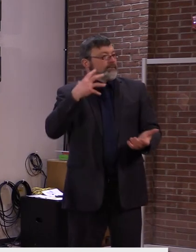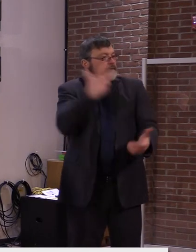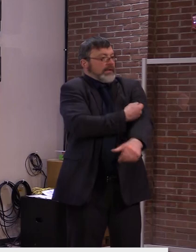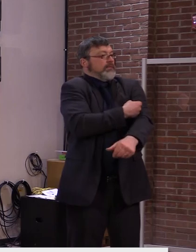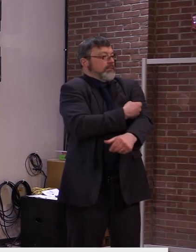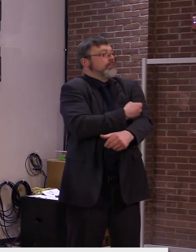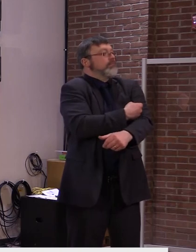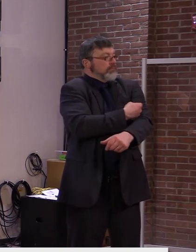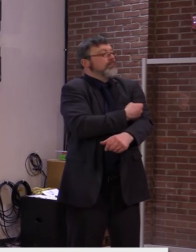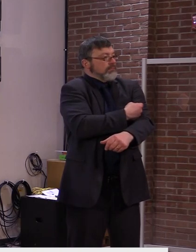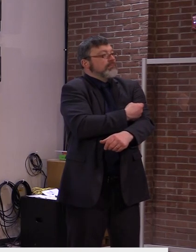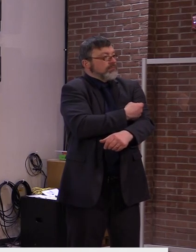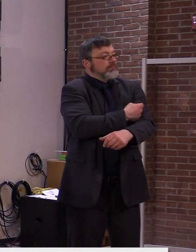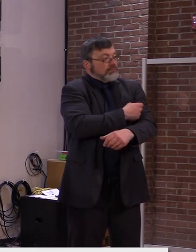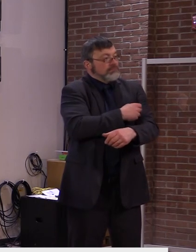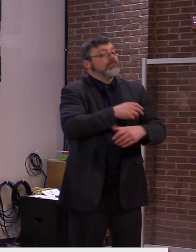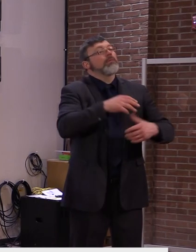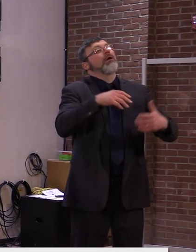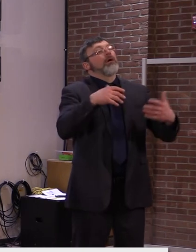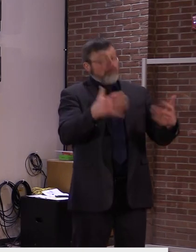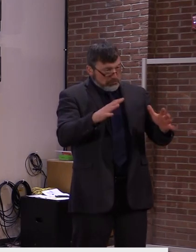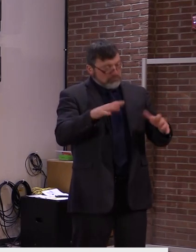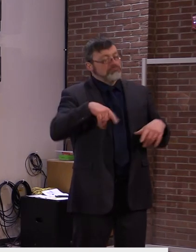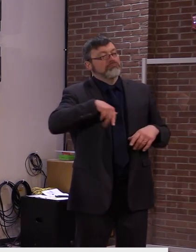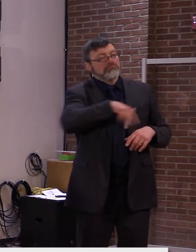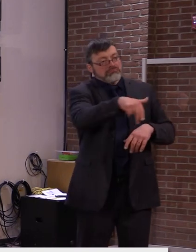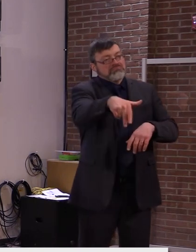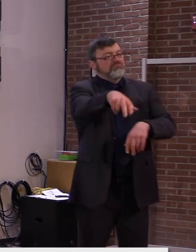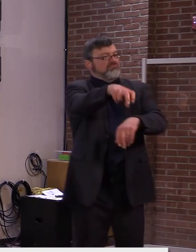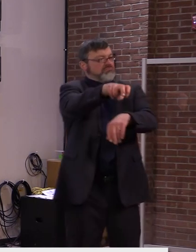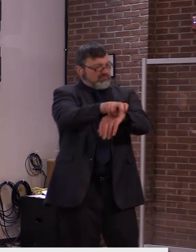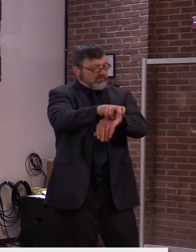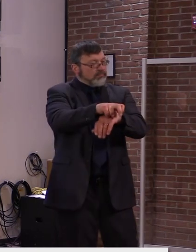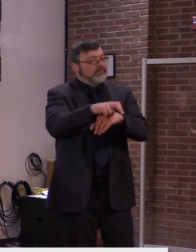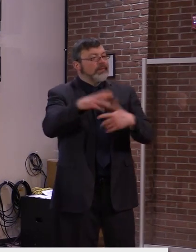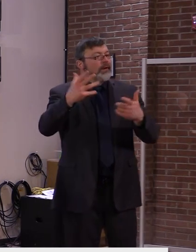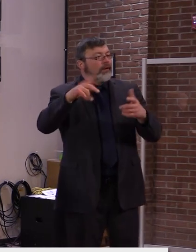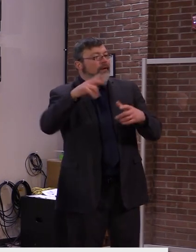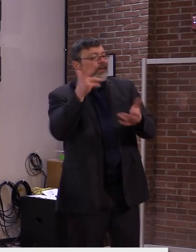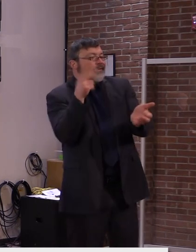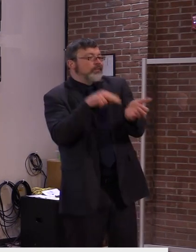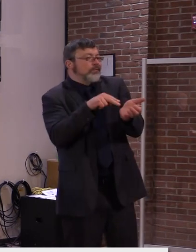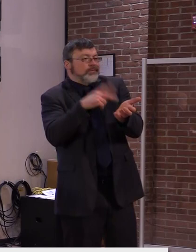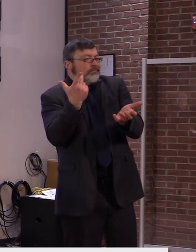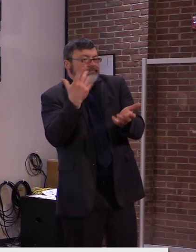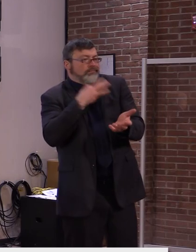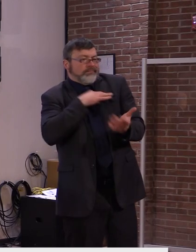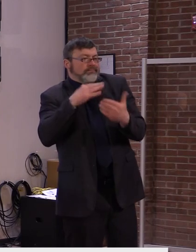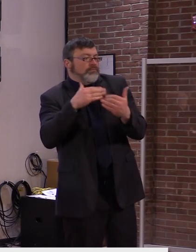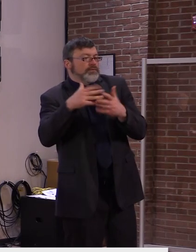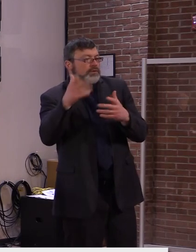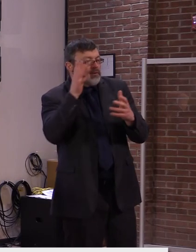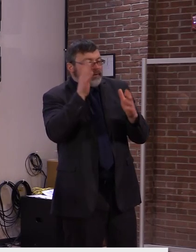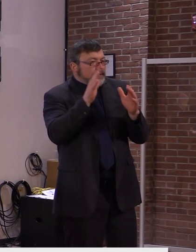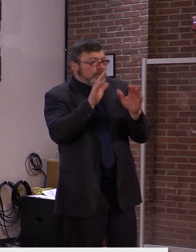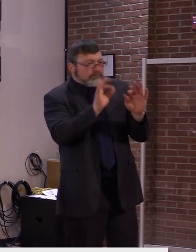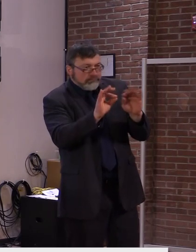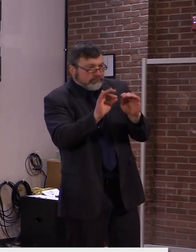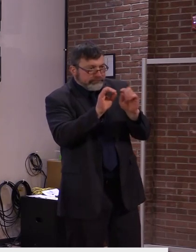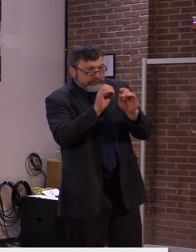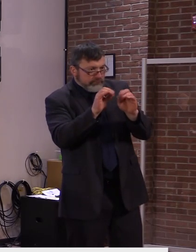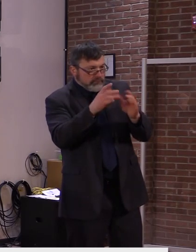the clinic so that you leave with that appointment in hand. Again, we